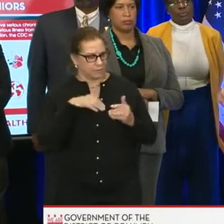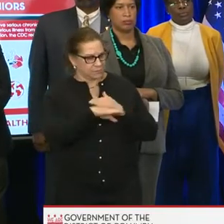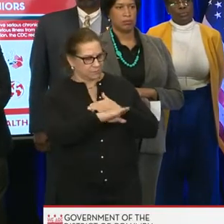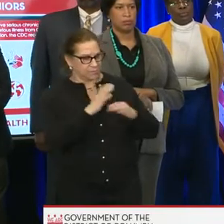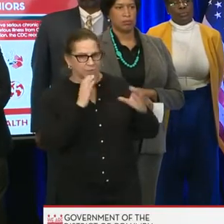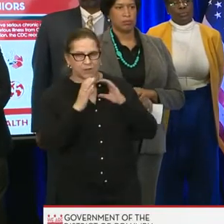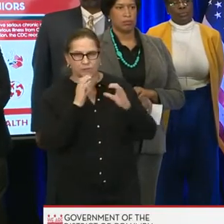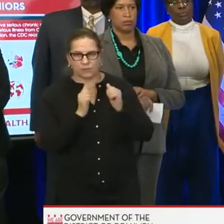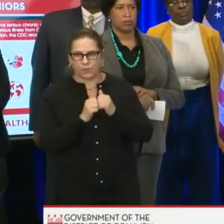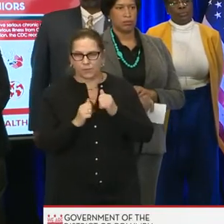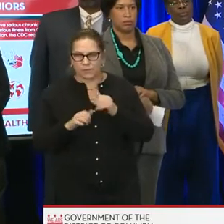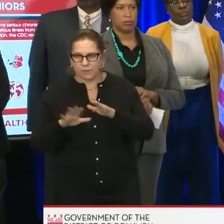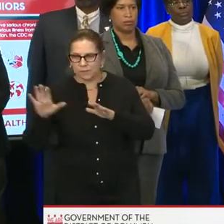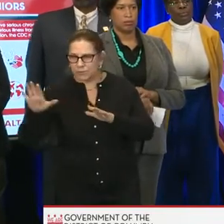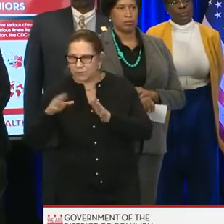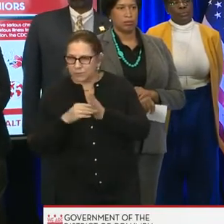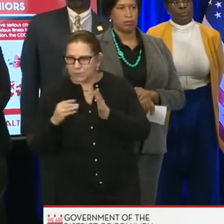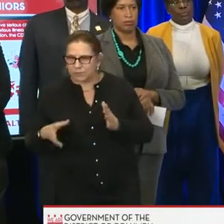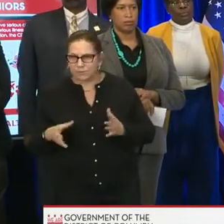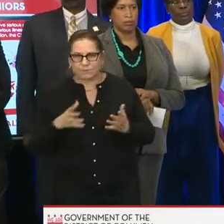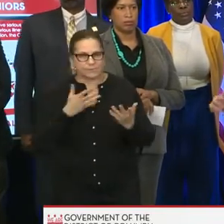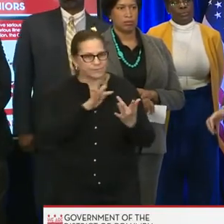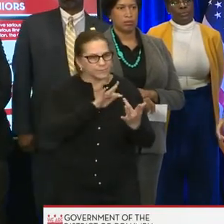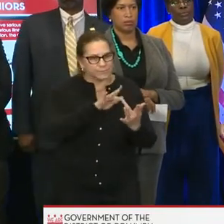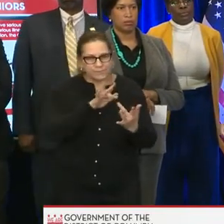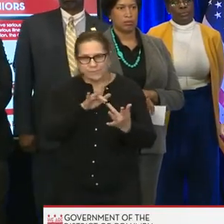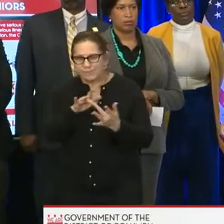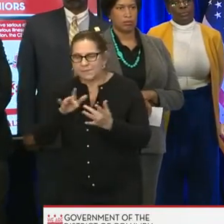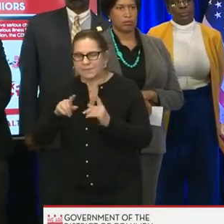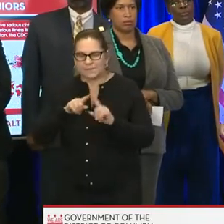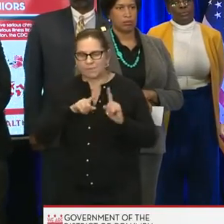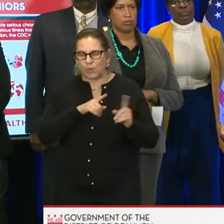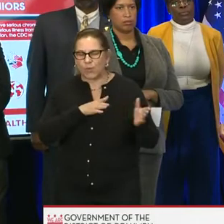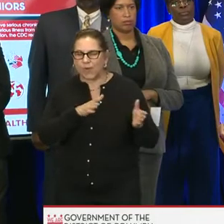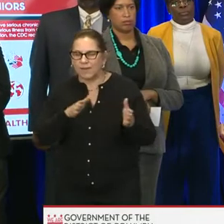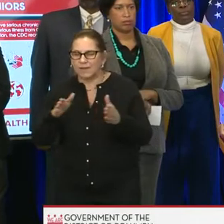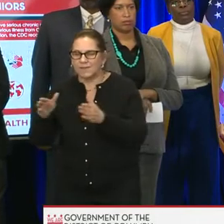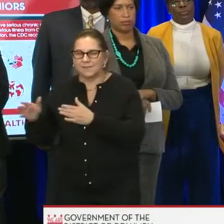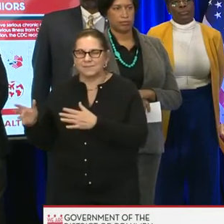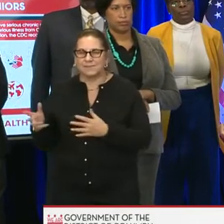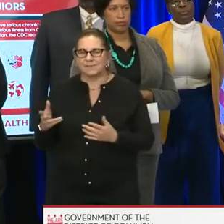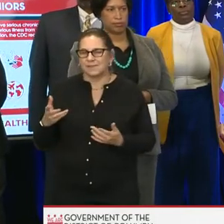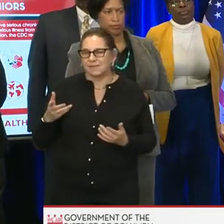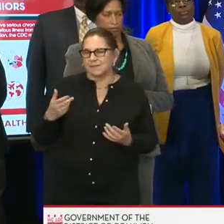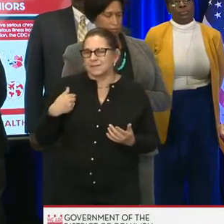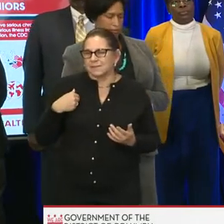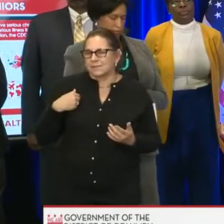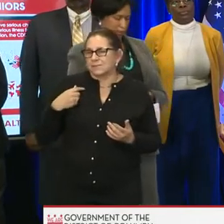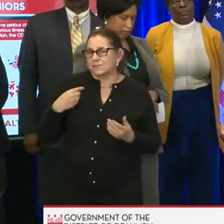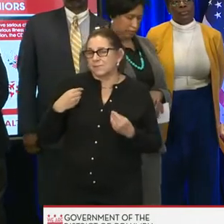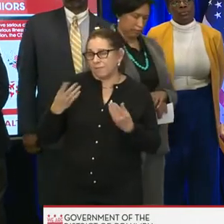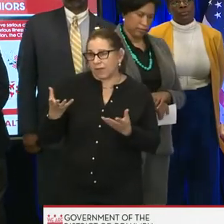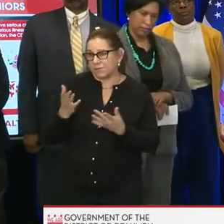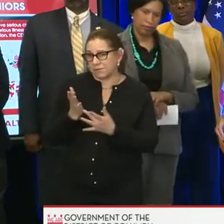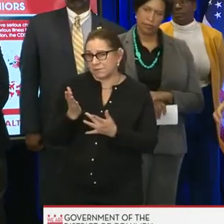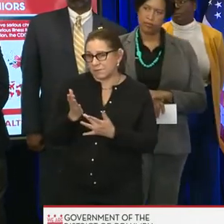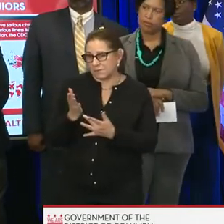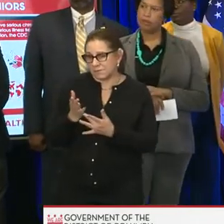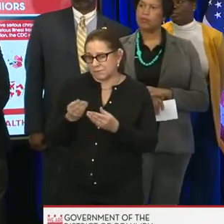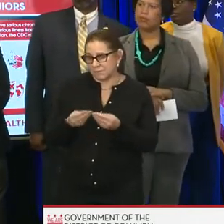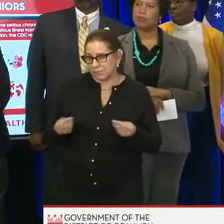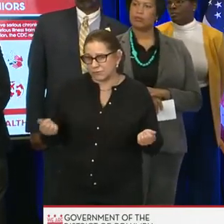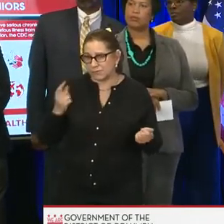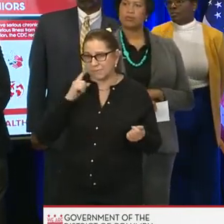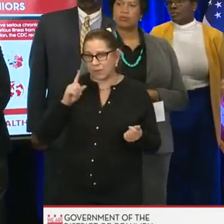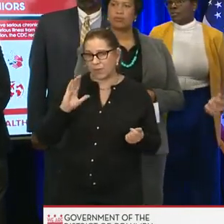families of how to contact educators. And with the office hours, we provided technology solutions for our educators